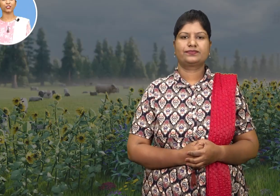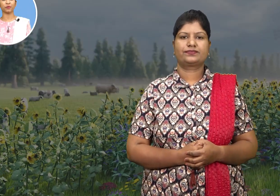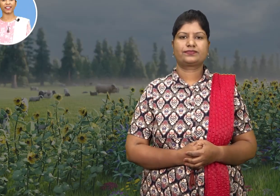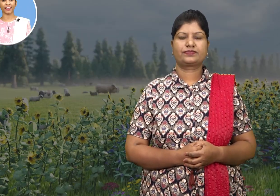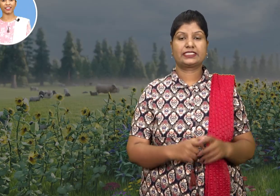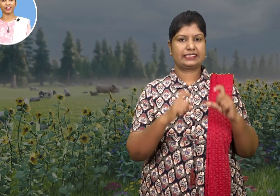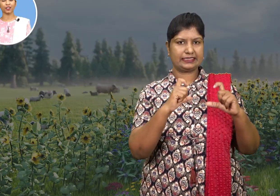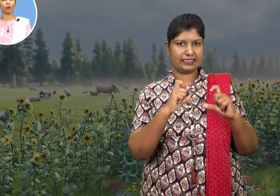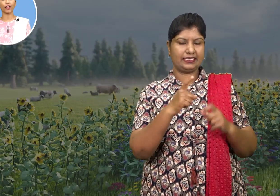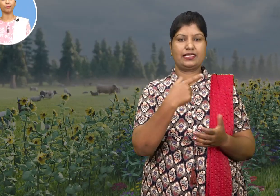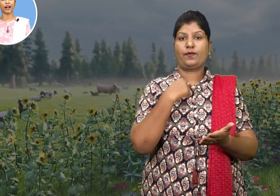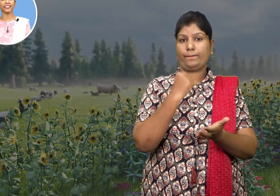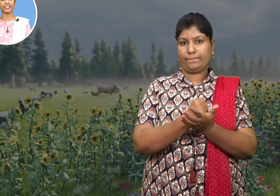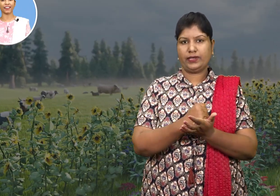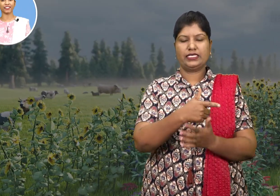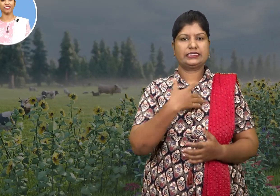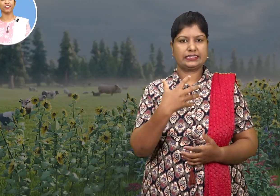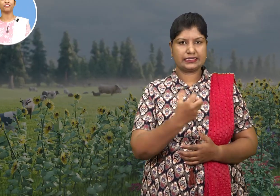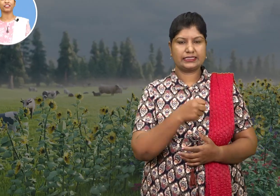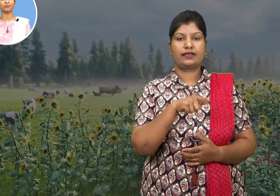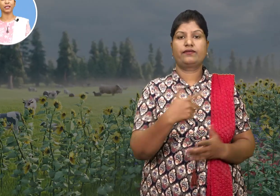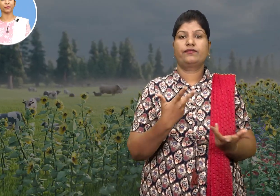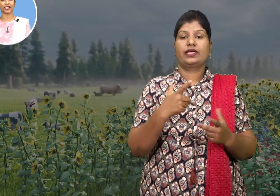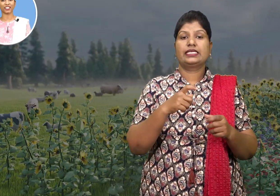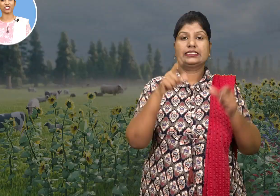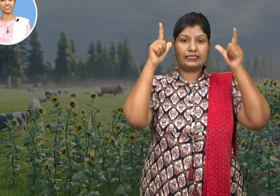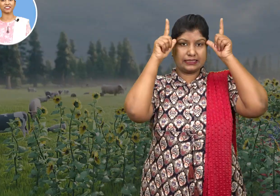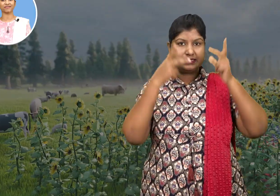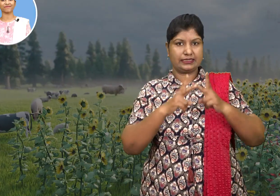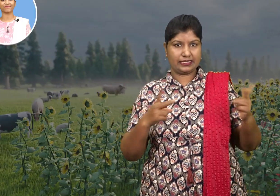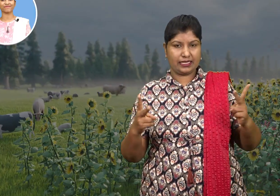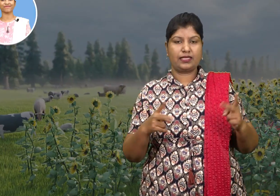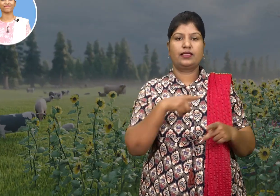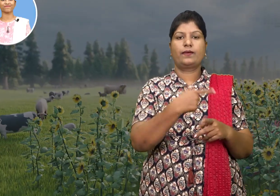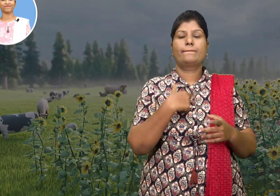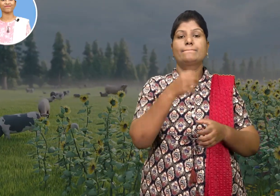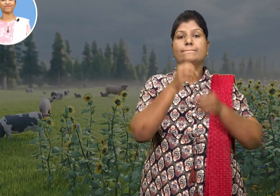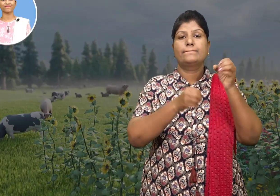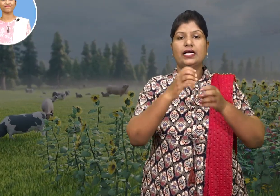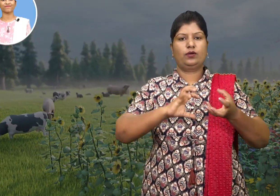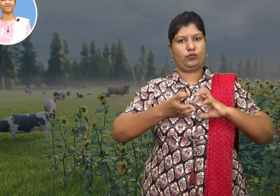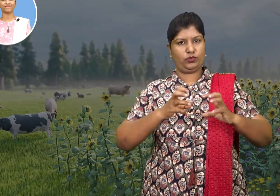Care should be taken while buying cattle for milk production.